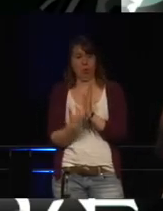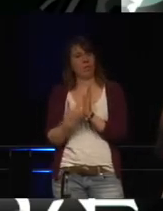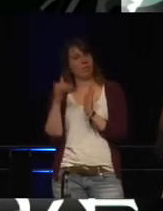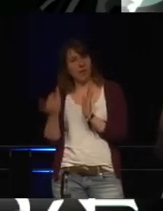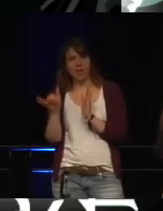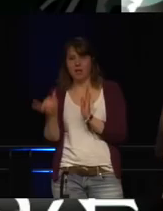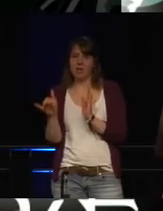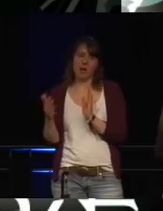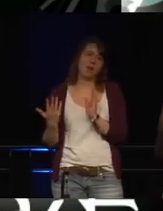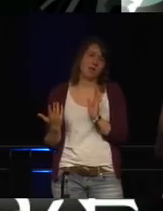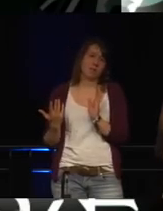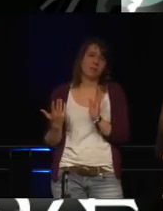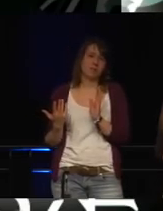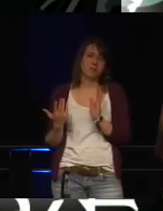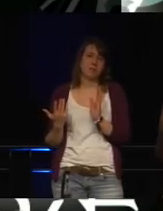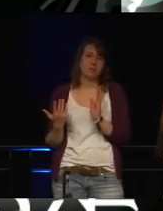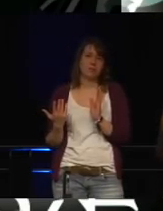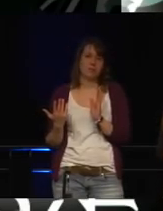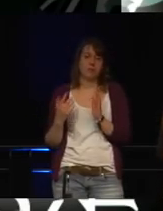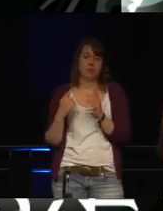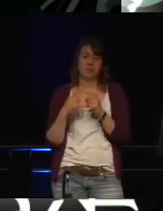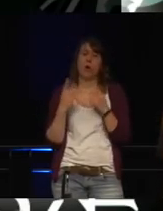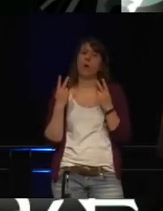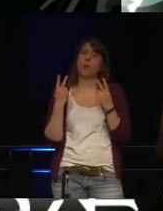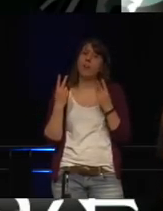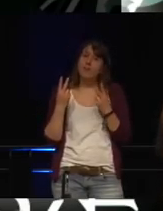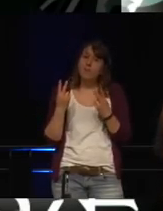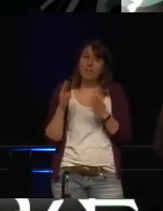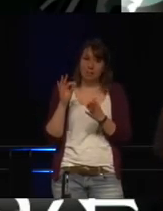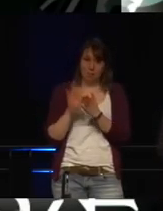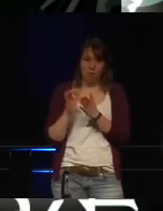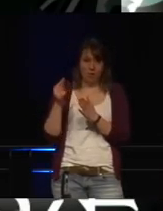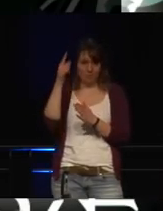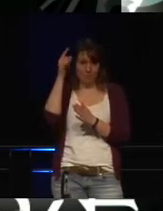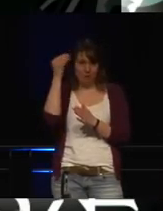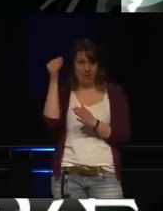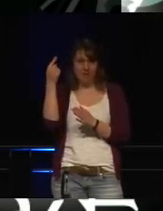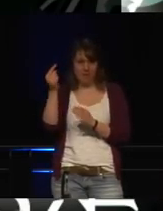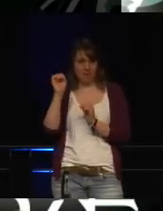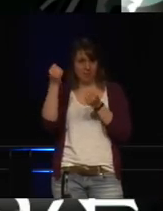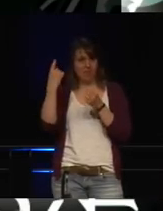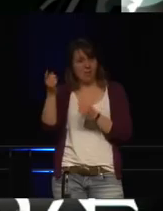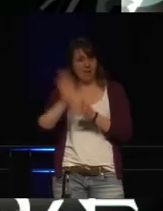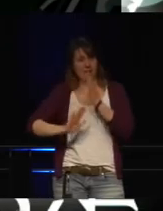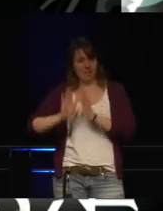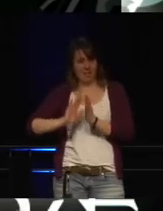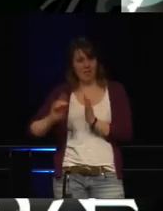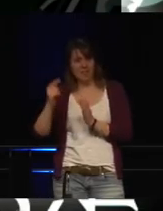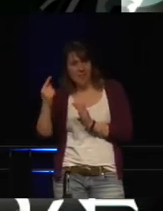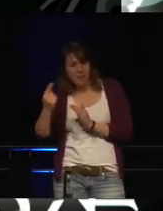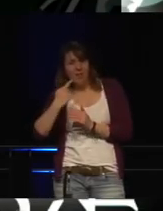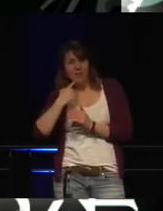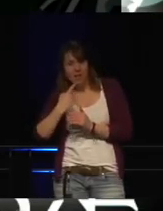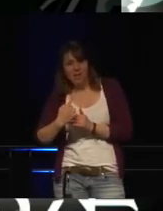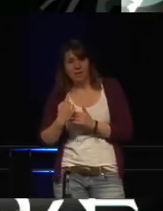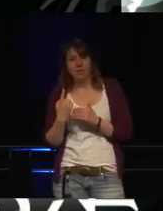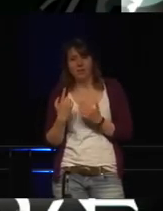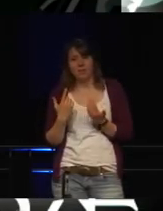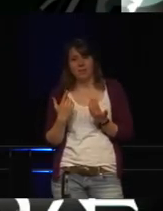that want to join the team. And also, they have also an ethical codex and stuff like that.